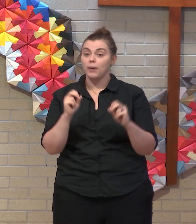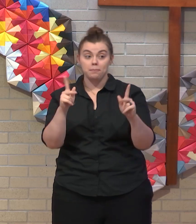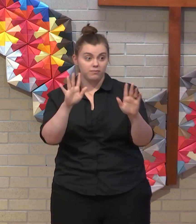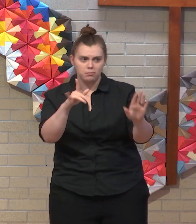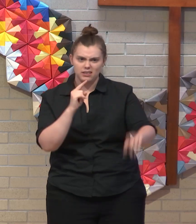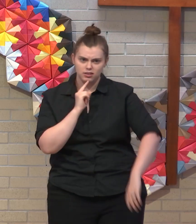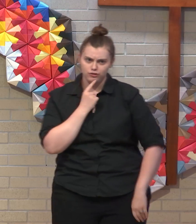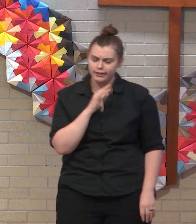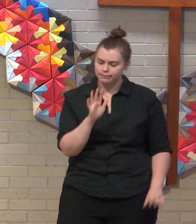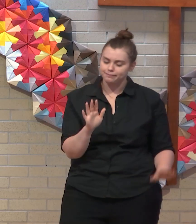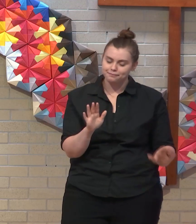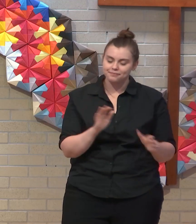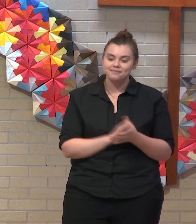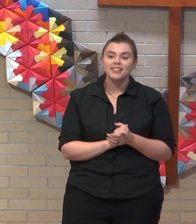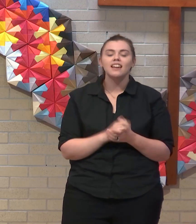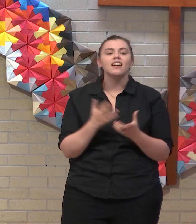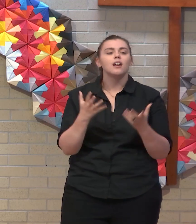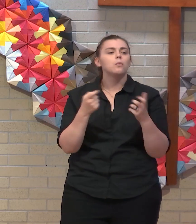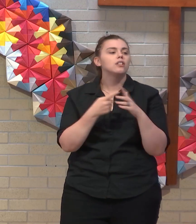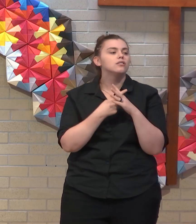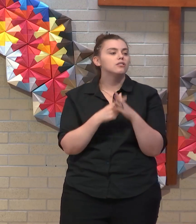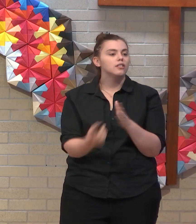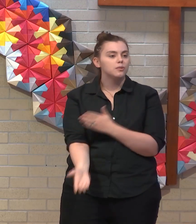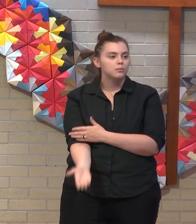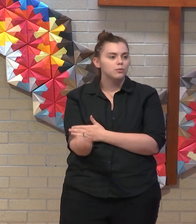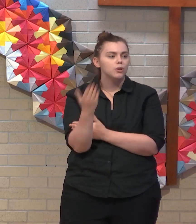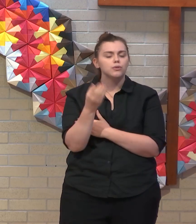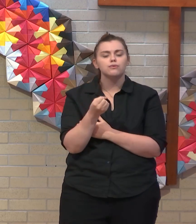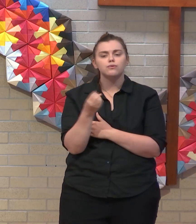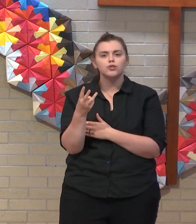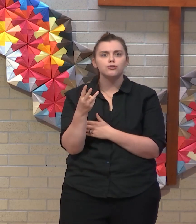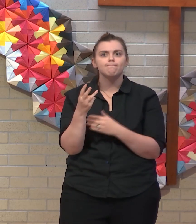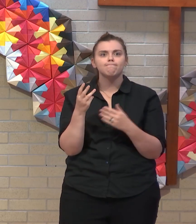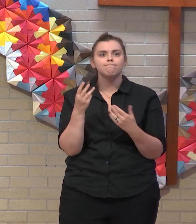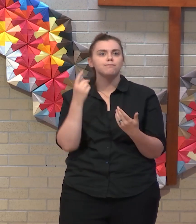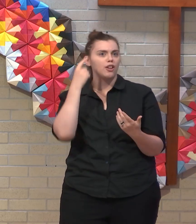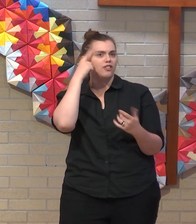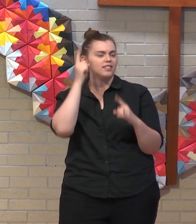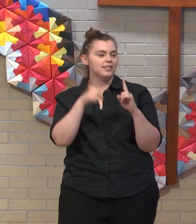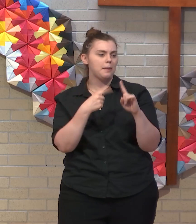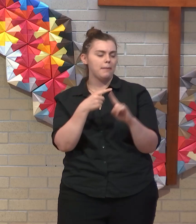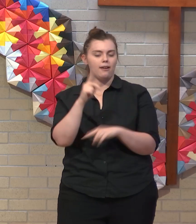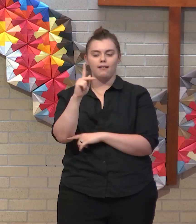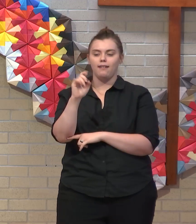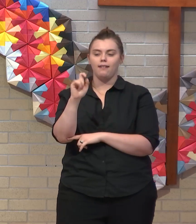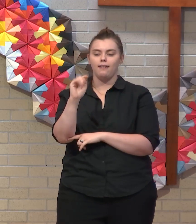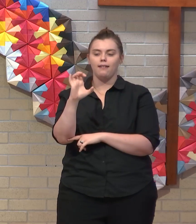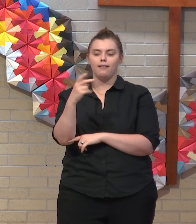Okay, seriously, I want to begin this morning with a few thoughts about ketchup.